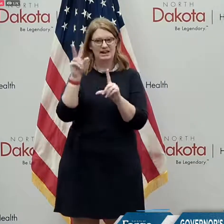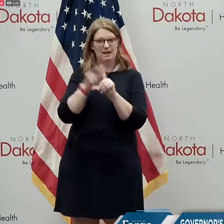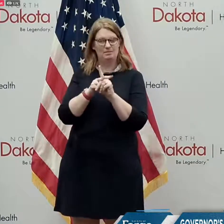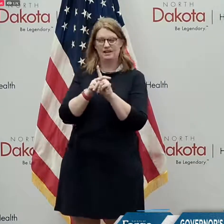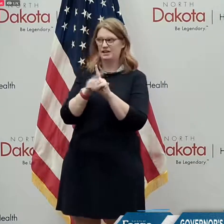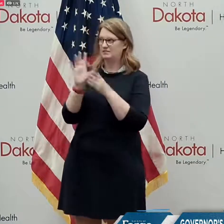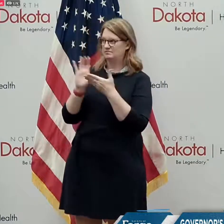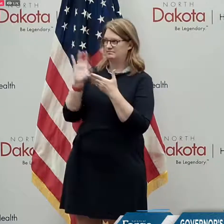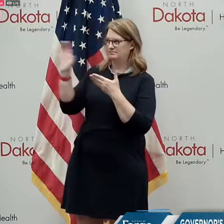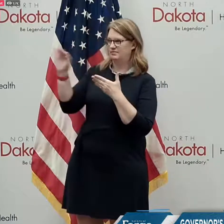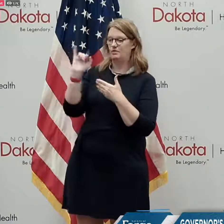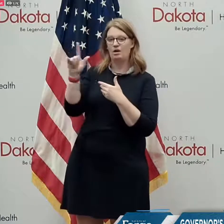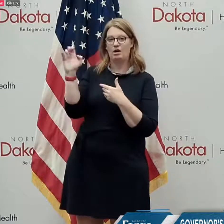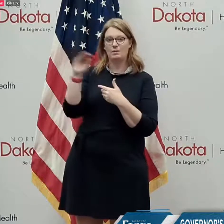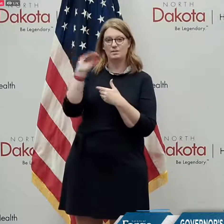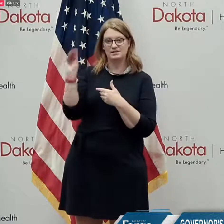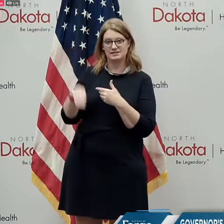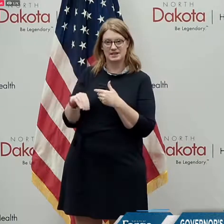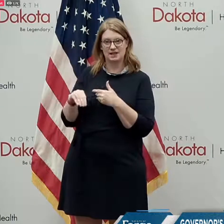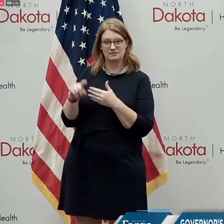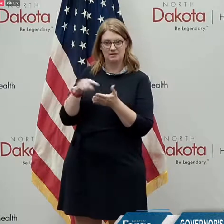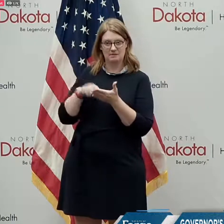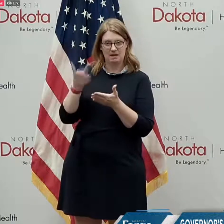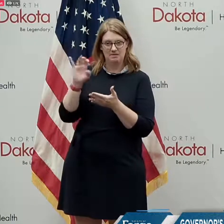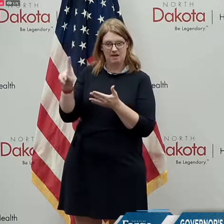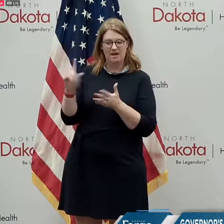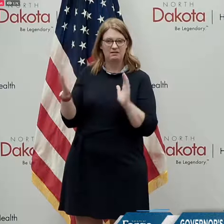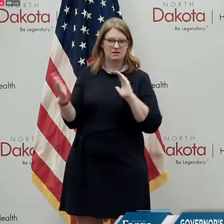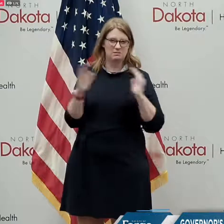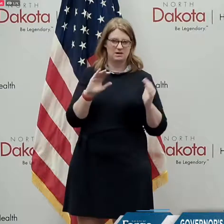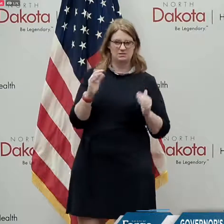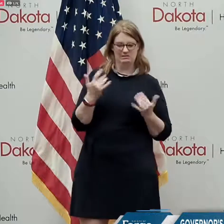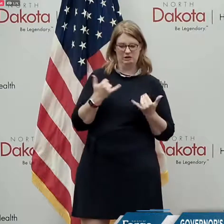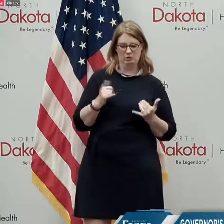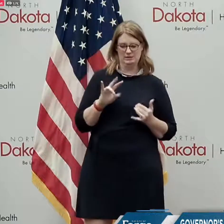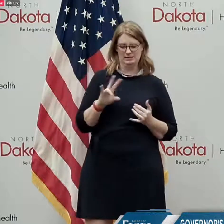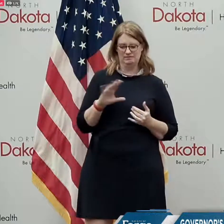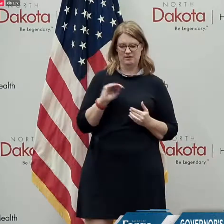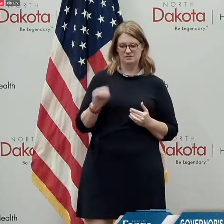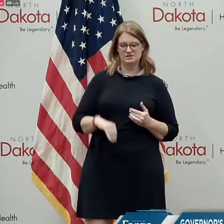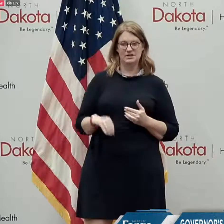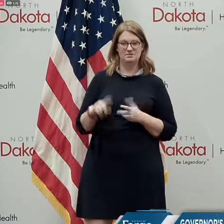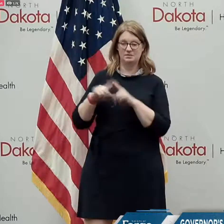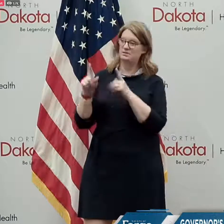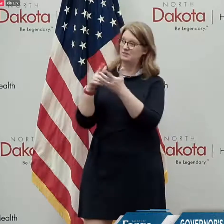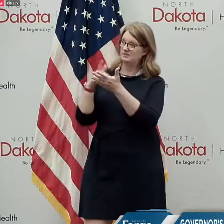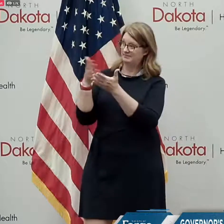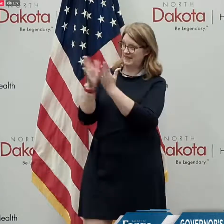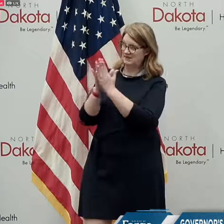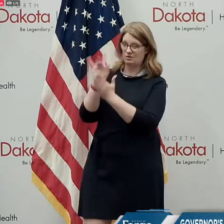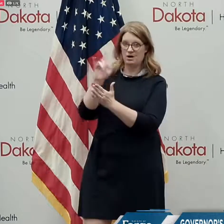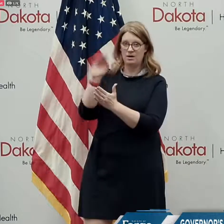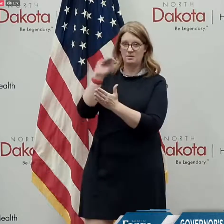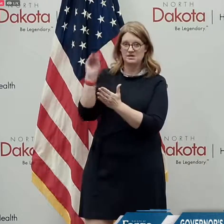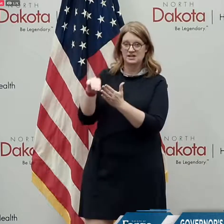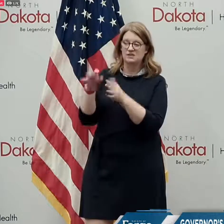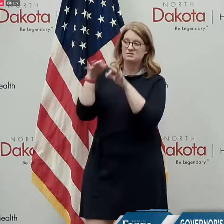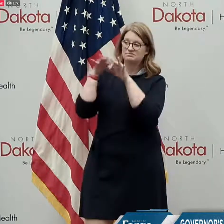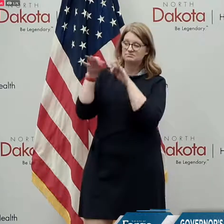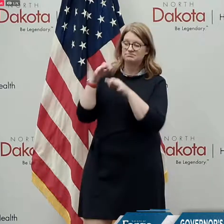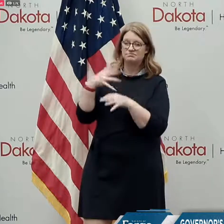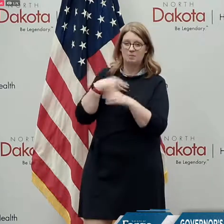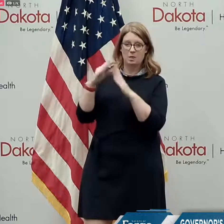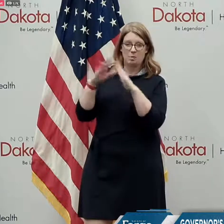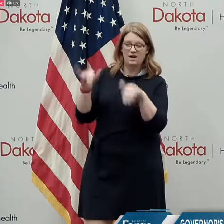for 100% reimbursement versus the current 75%, we were describing to the White House about how